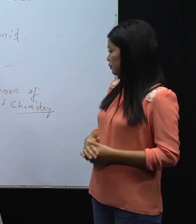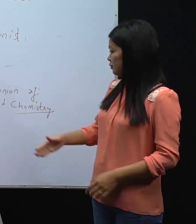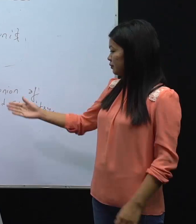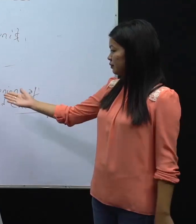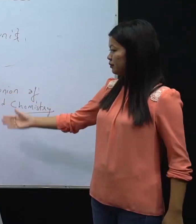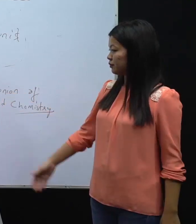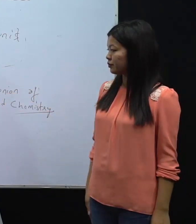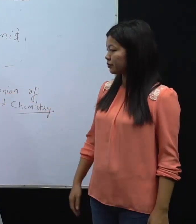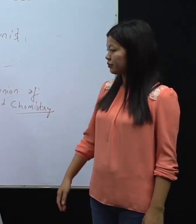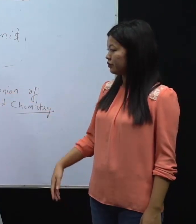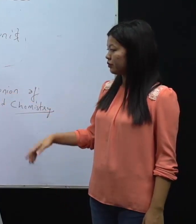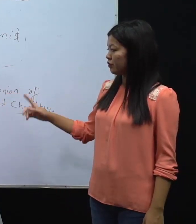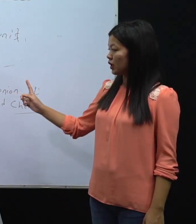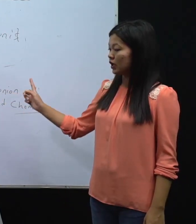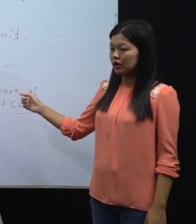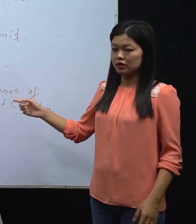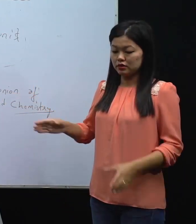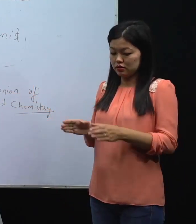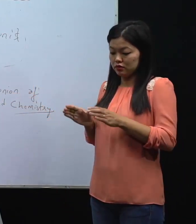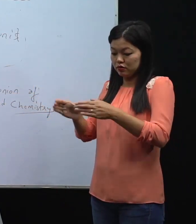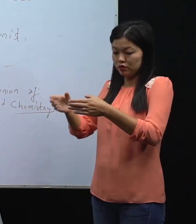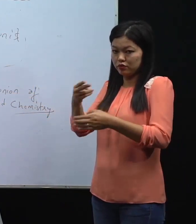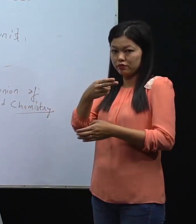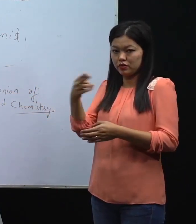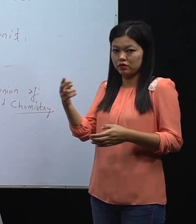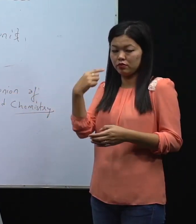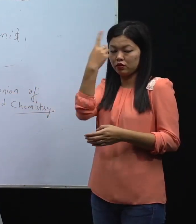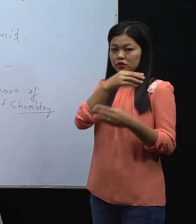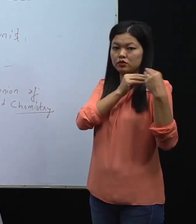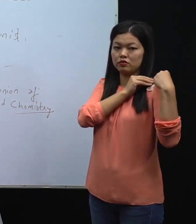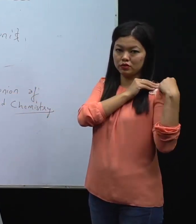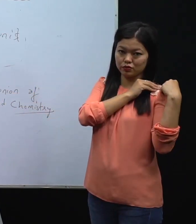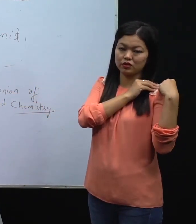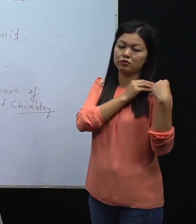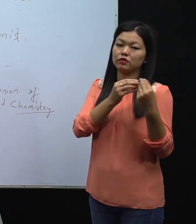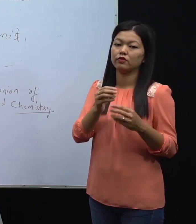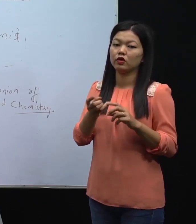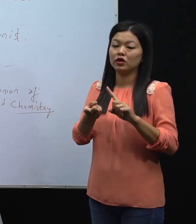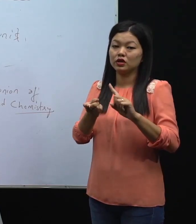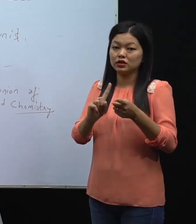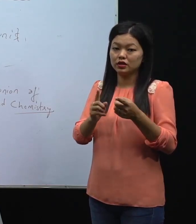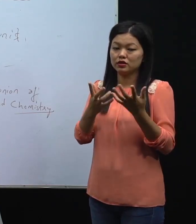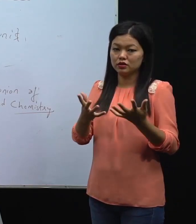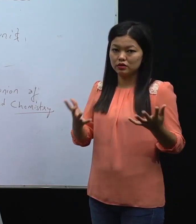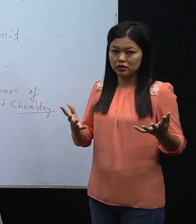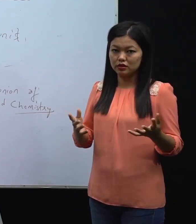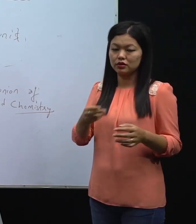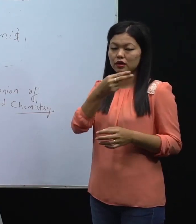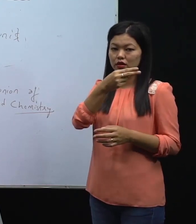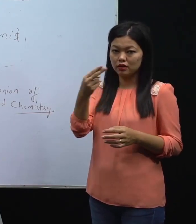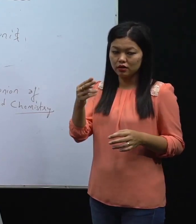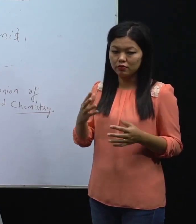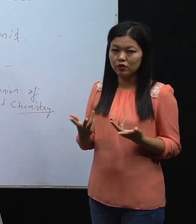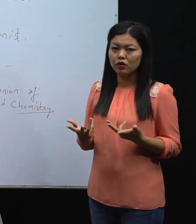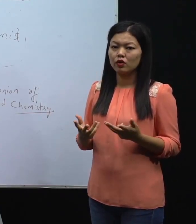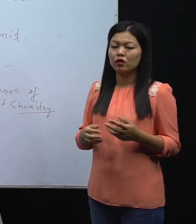Okay, so this union takes care of all this, whatever changes and whatever things are to be made, like for related